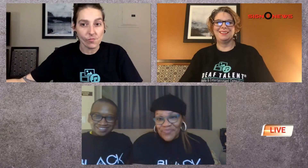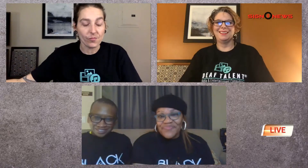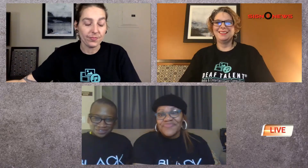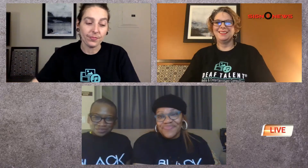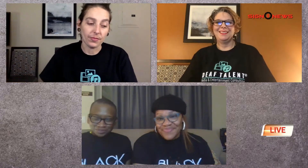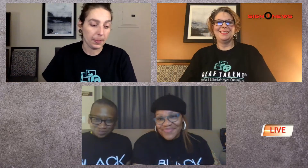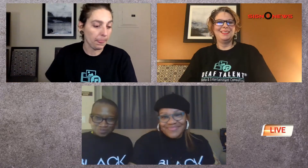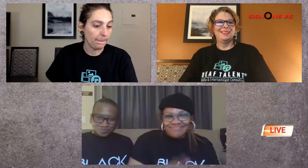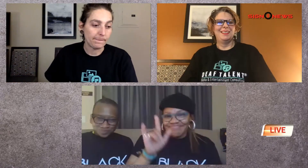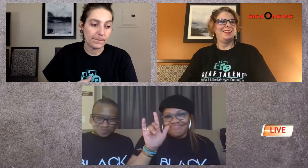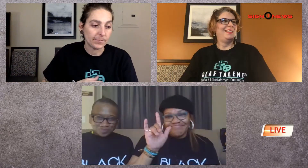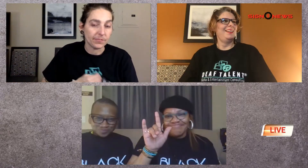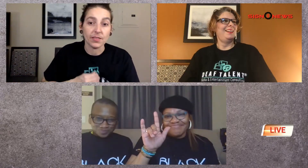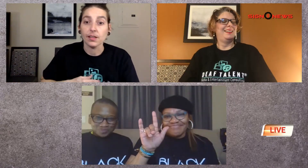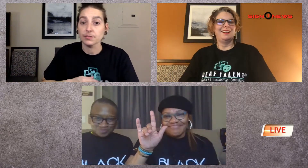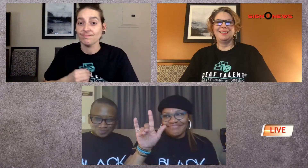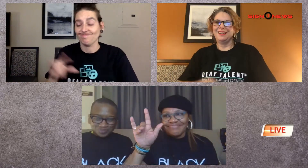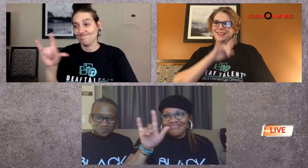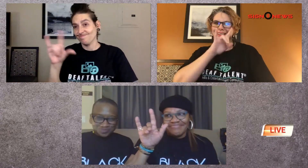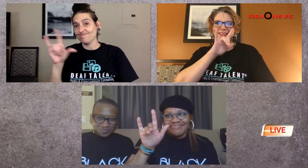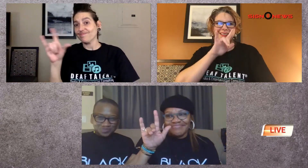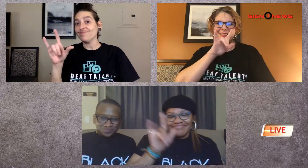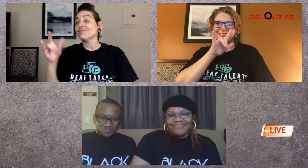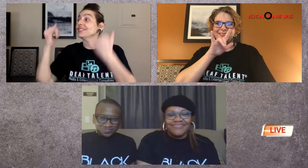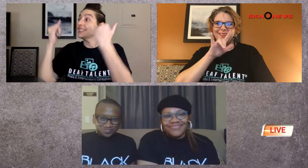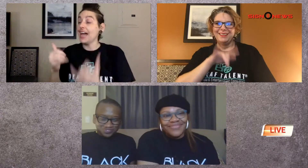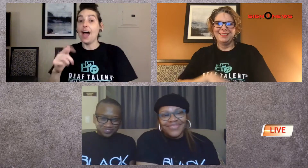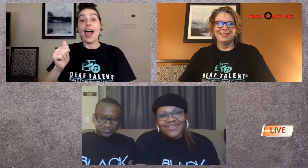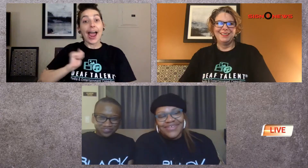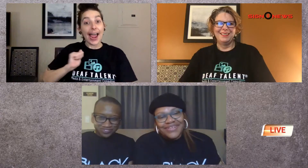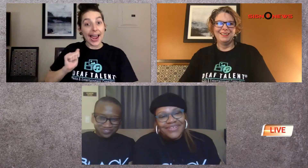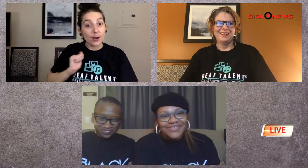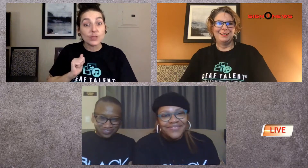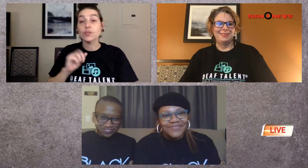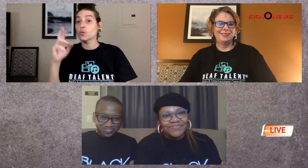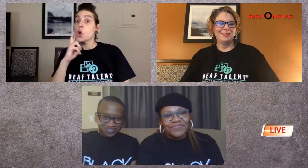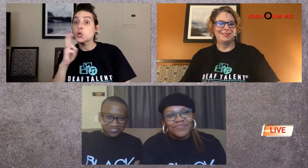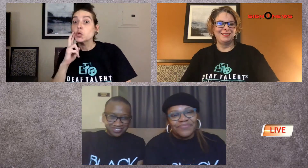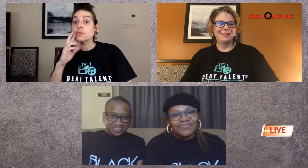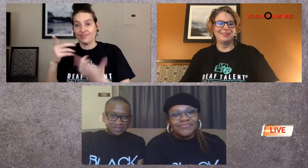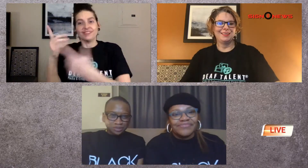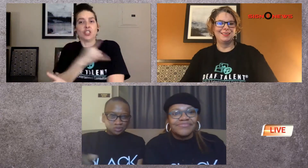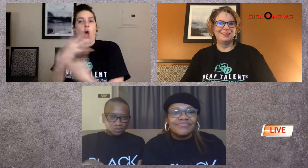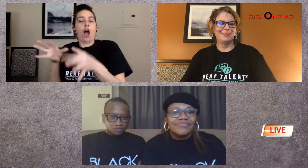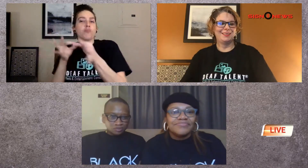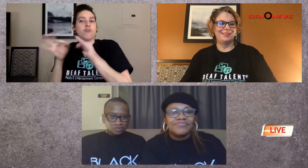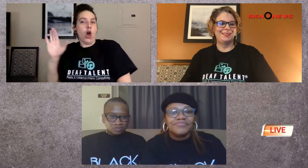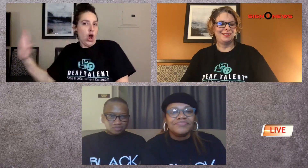Yeah, I love you guys.